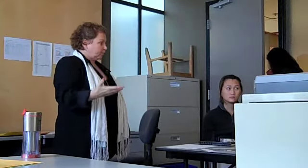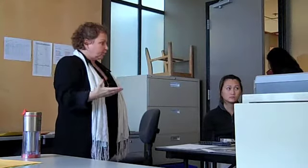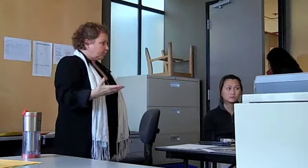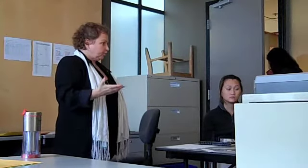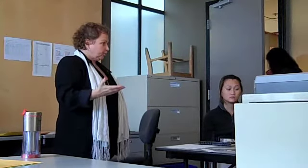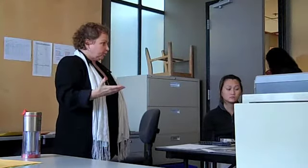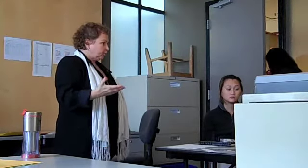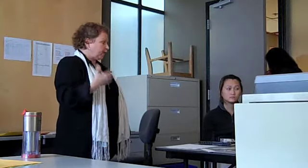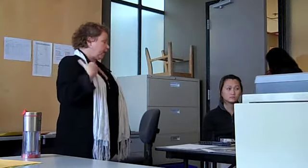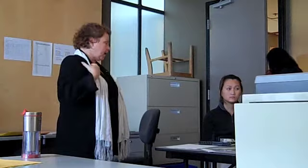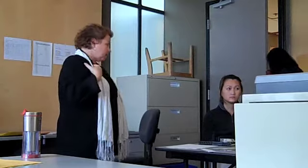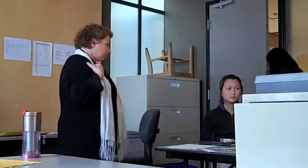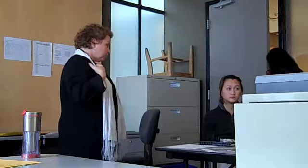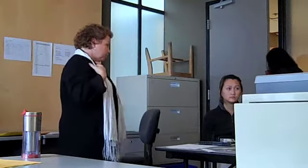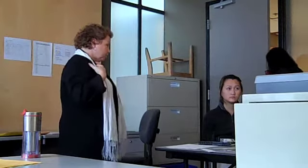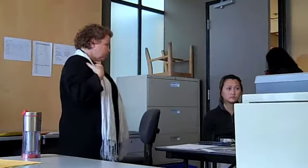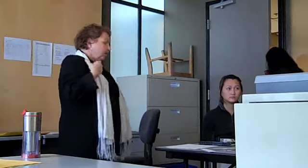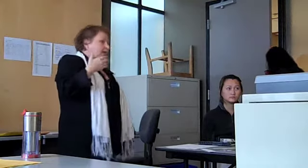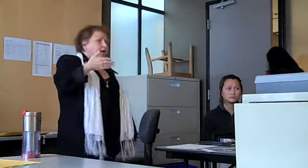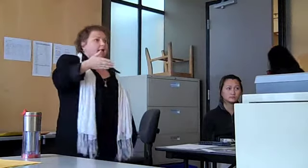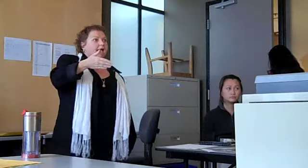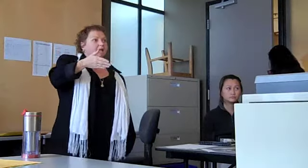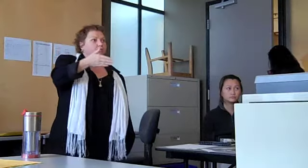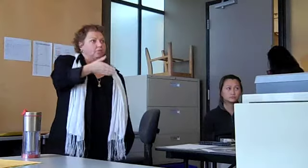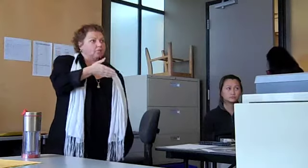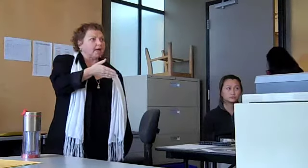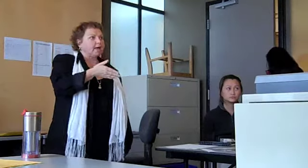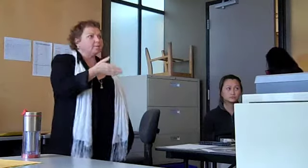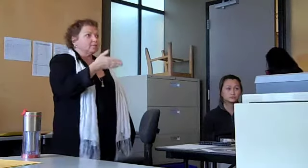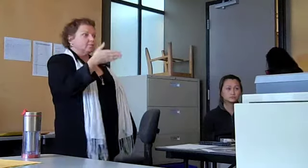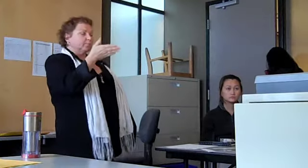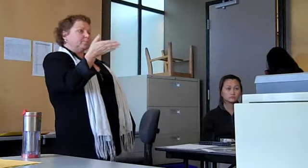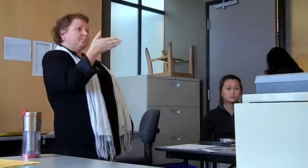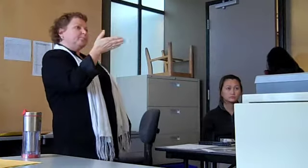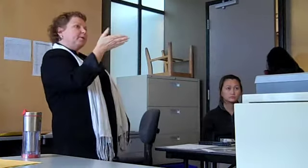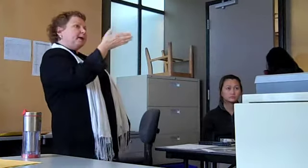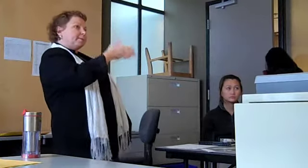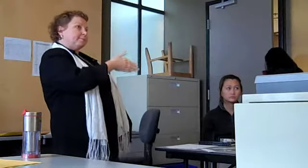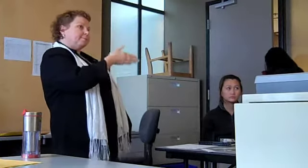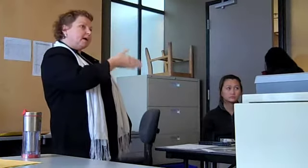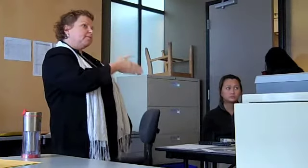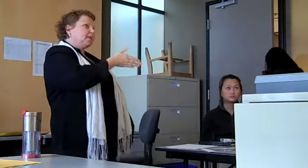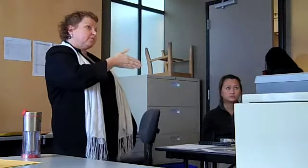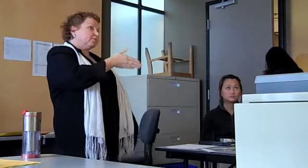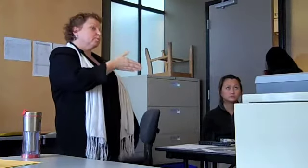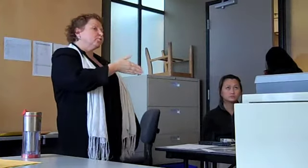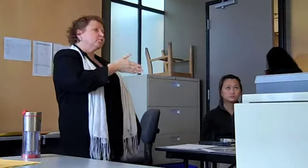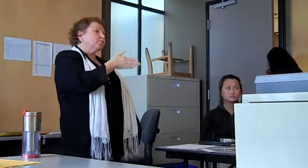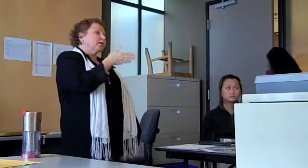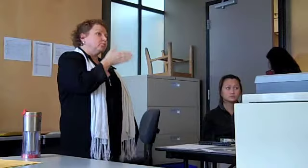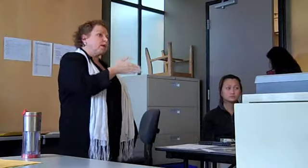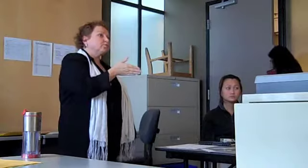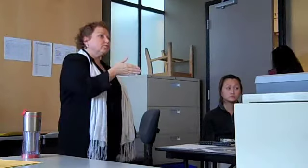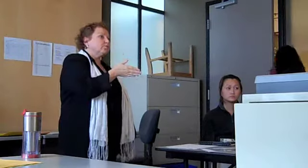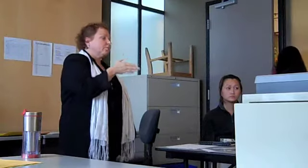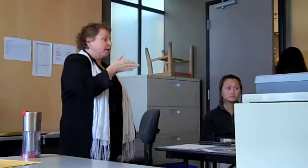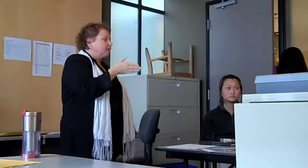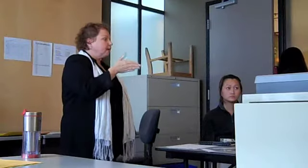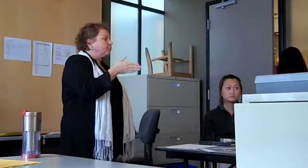approve, and I have to approve. And you do that, about a month gets approved and you get registered. About a month